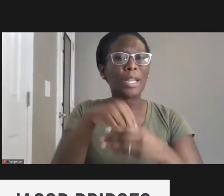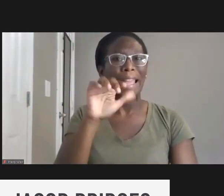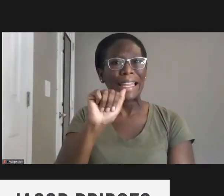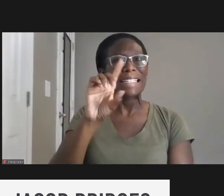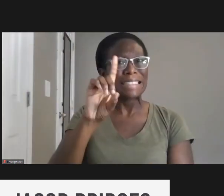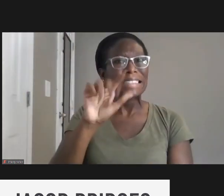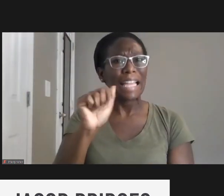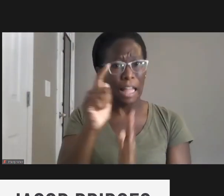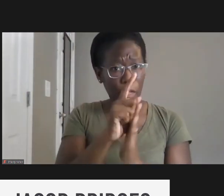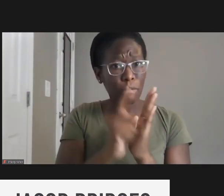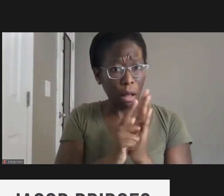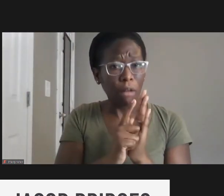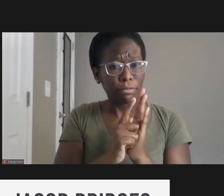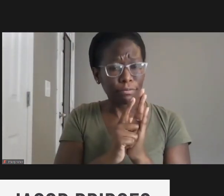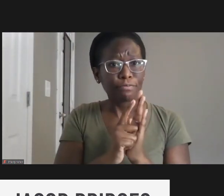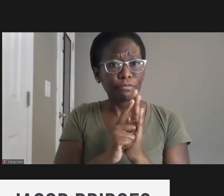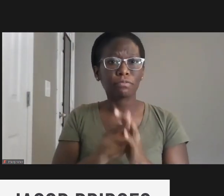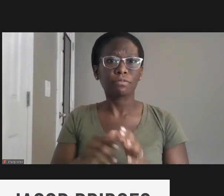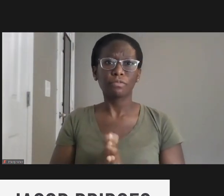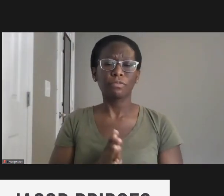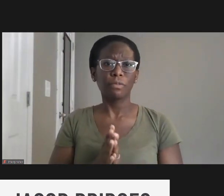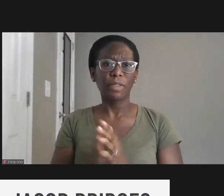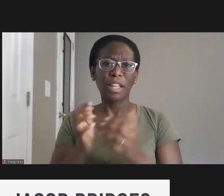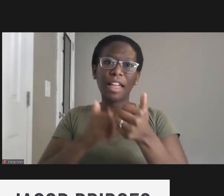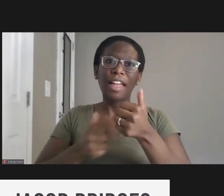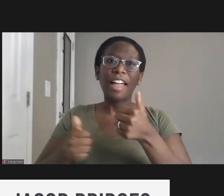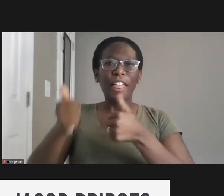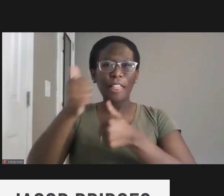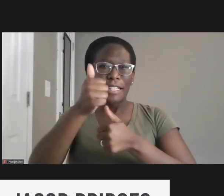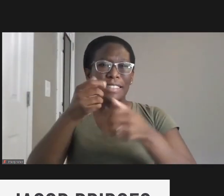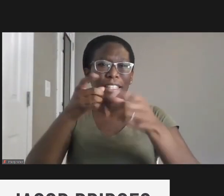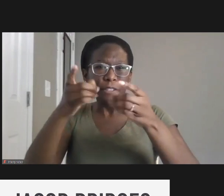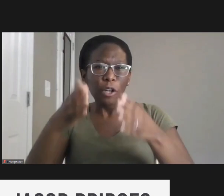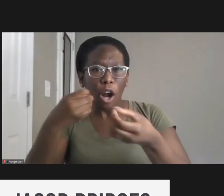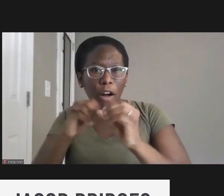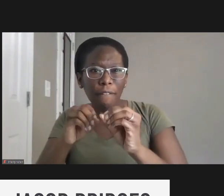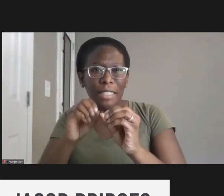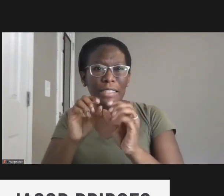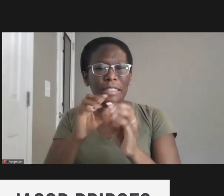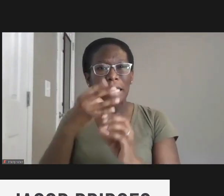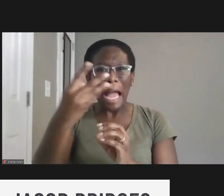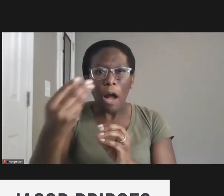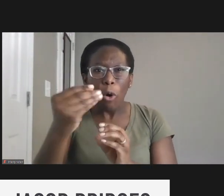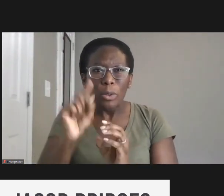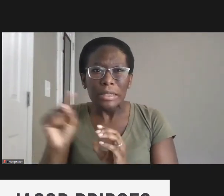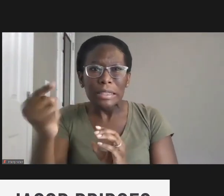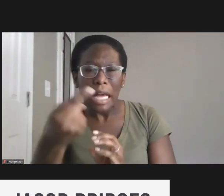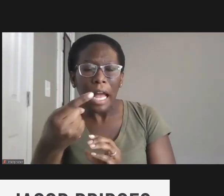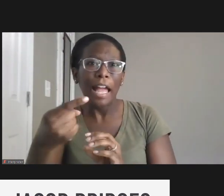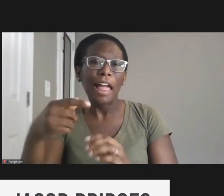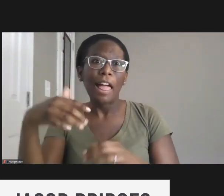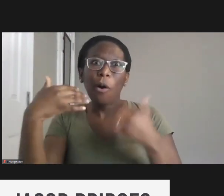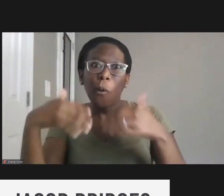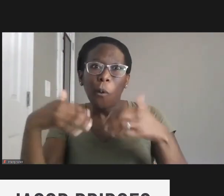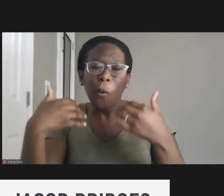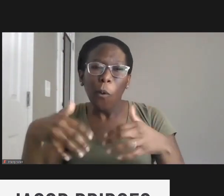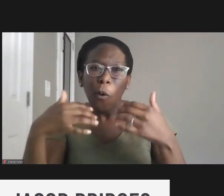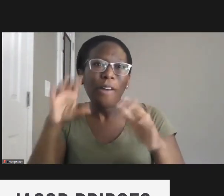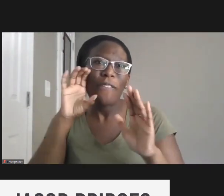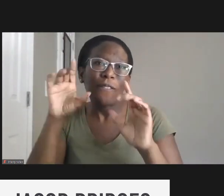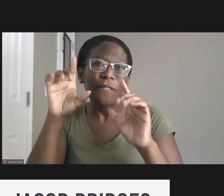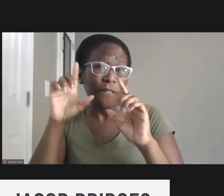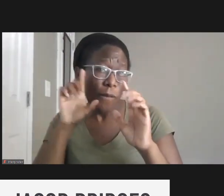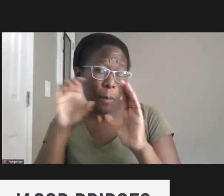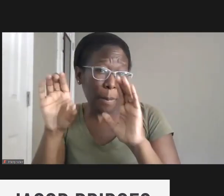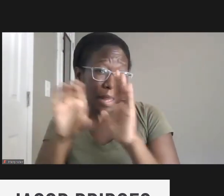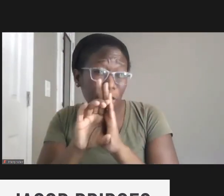Outside of the executive director's office is an iconic photo of President George H.W. Bush signing the Americans with Disabilities